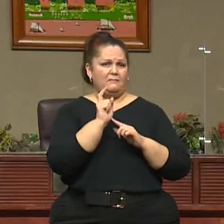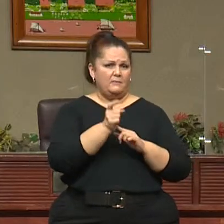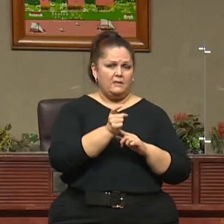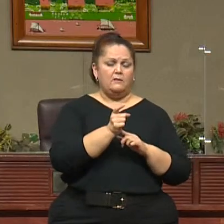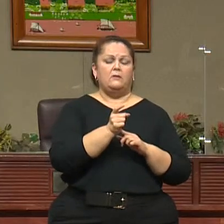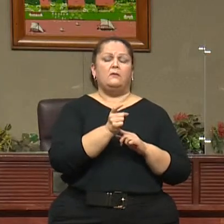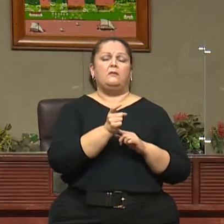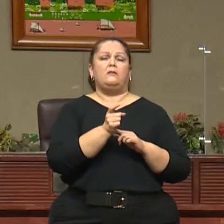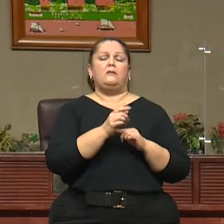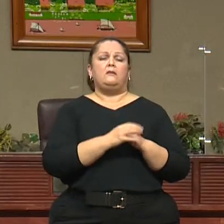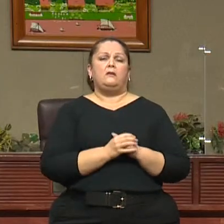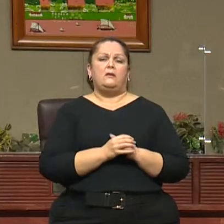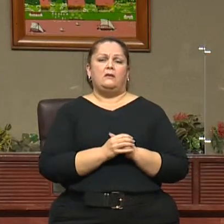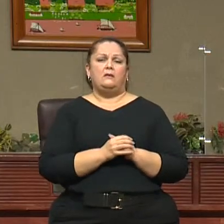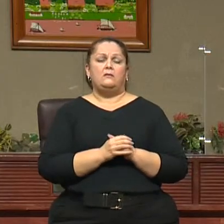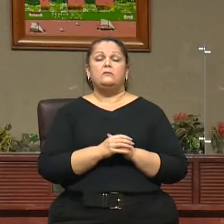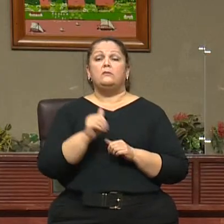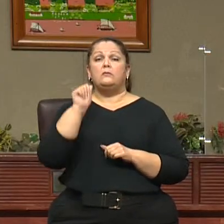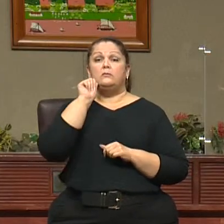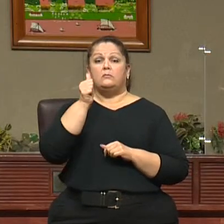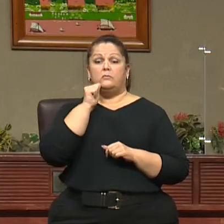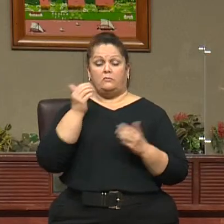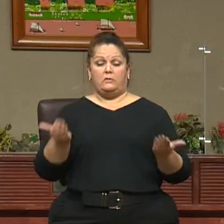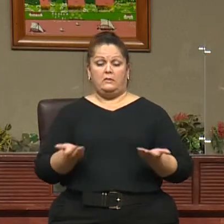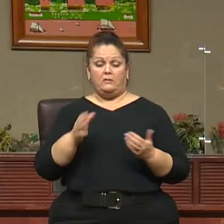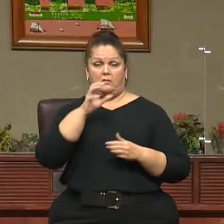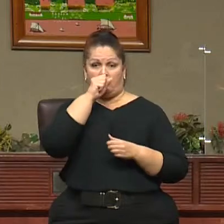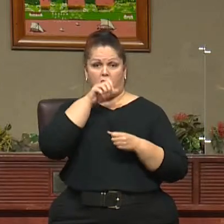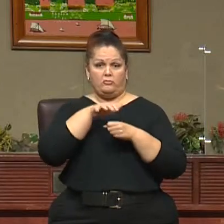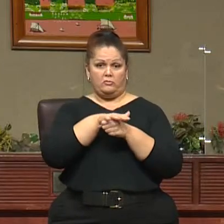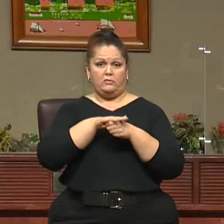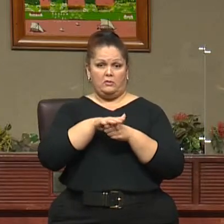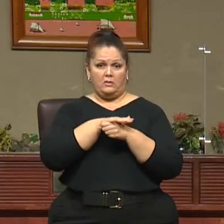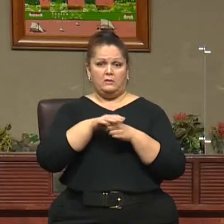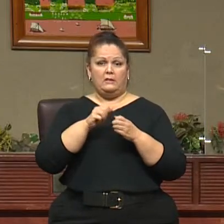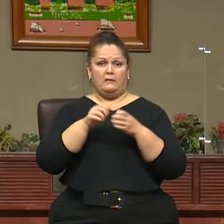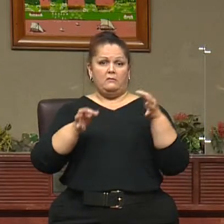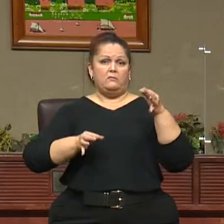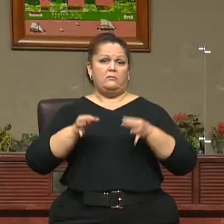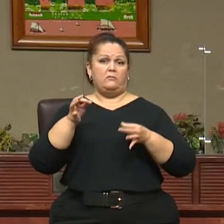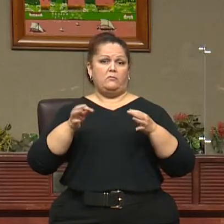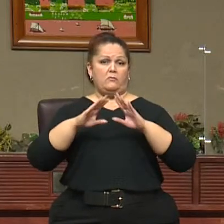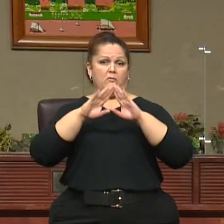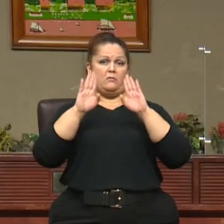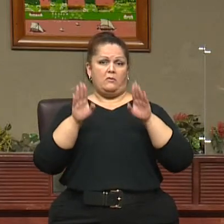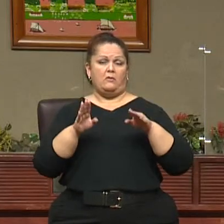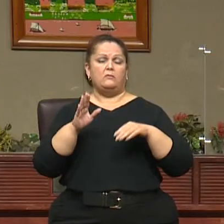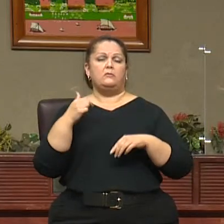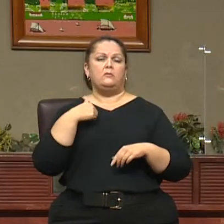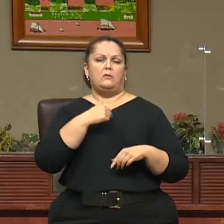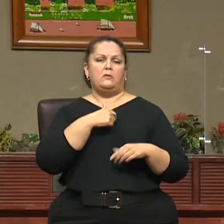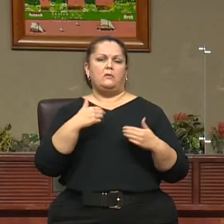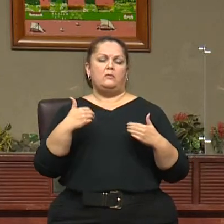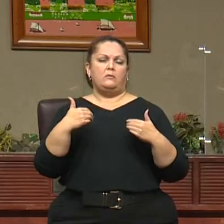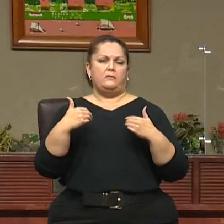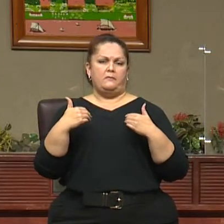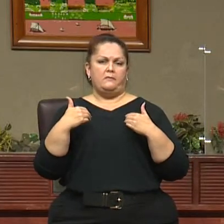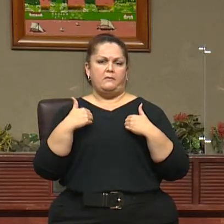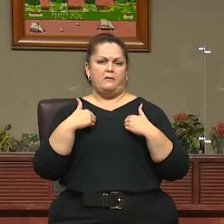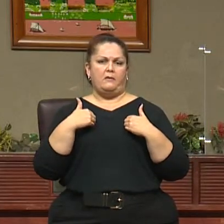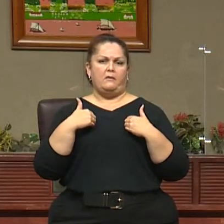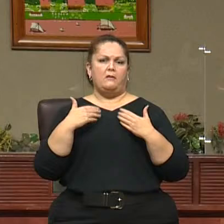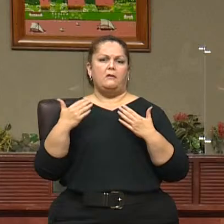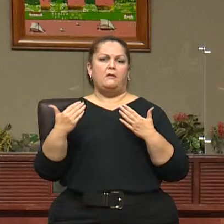tomorrow, here in Orange County, at the Orange County Courthouse, we will be dedicating a new